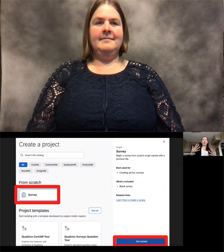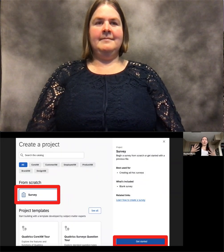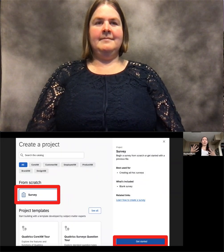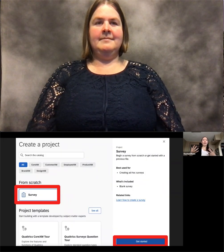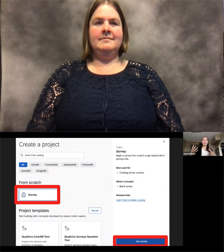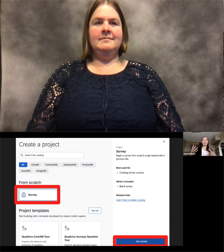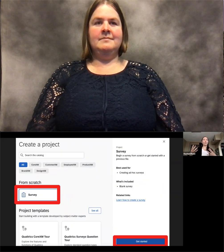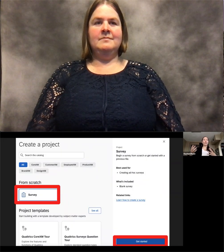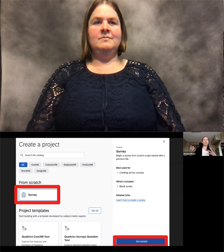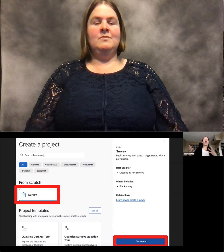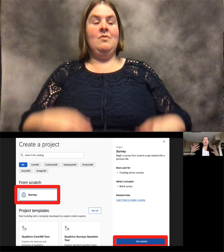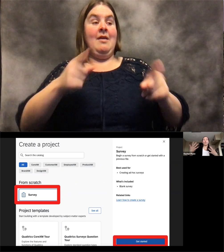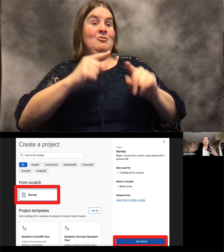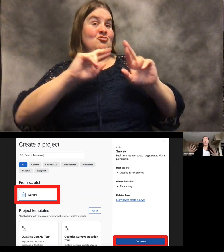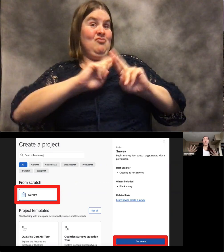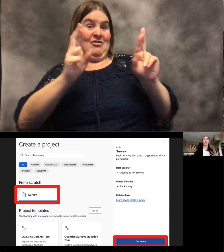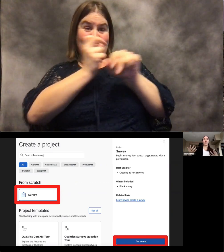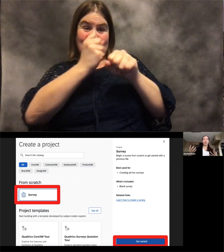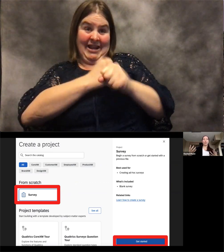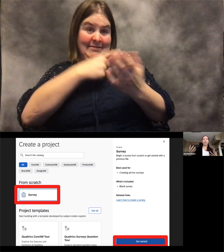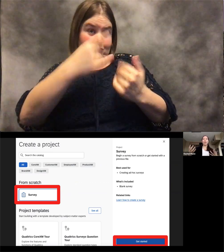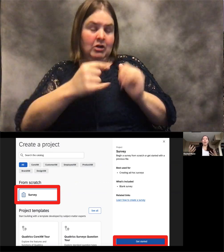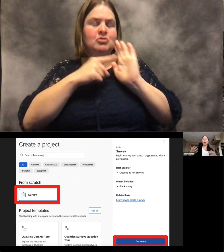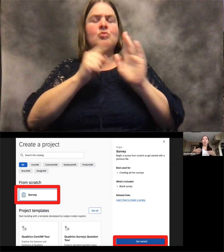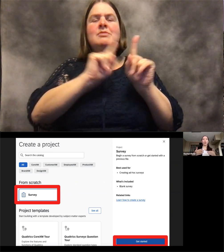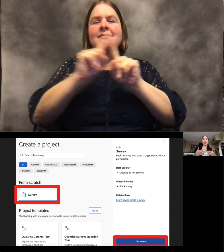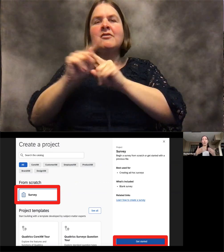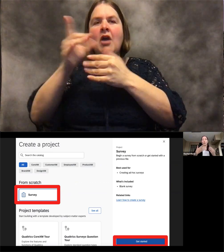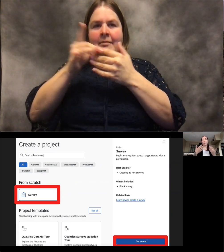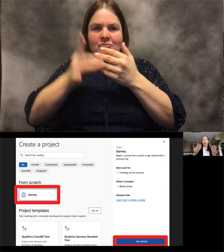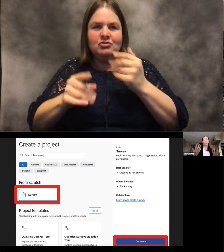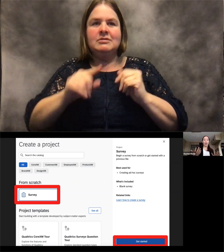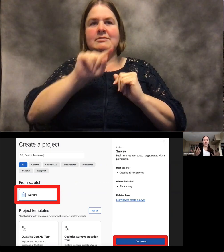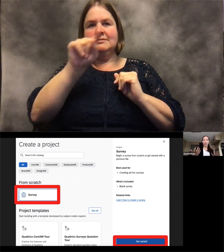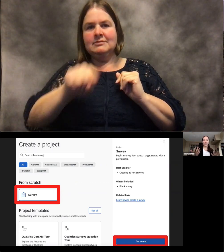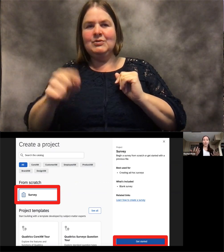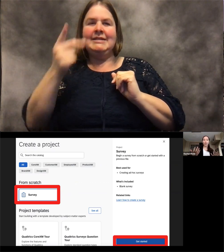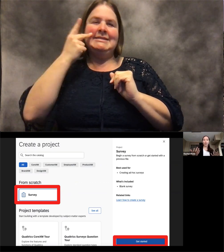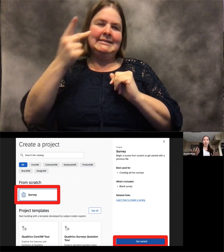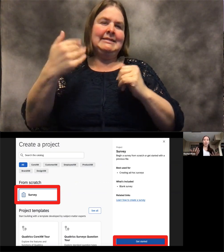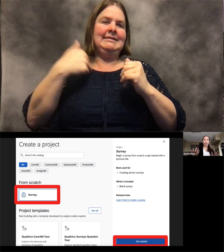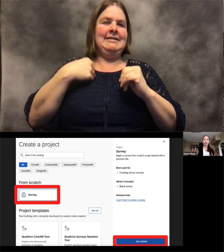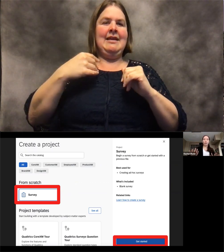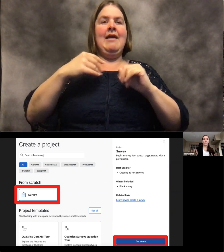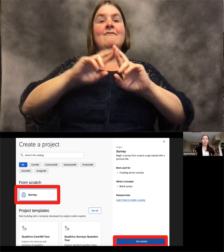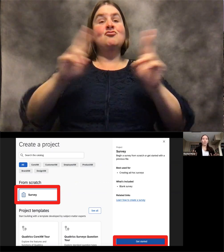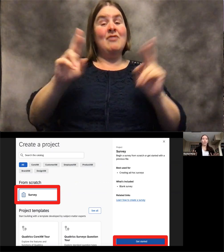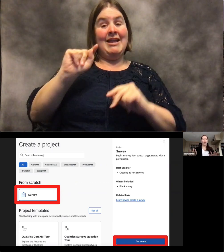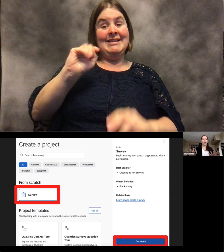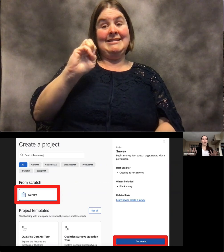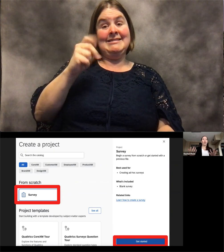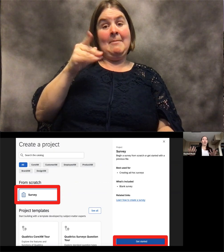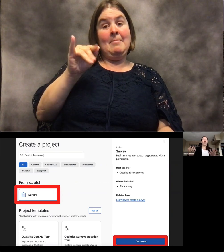So when you're creating a project, it gives you various options. So there are some project templates that you can use,